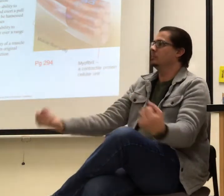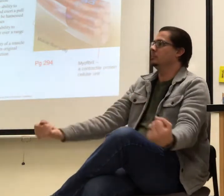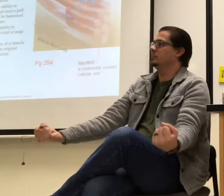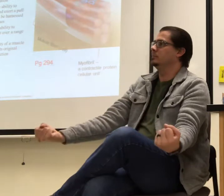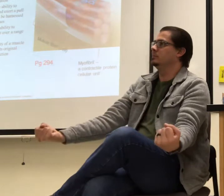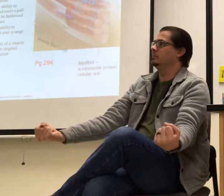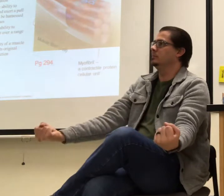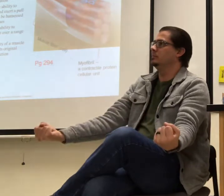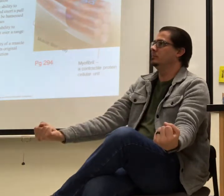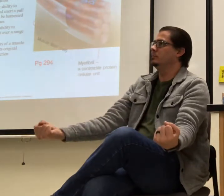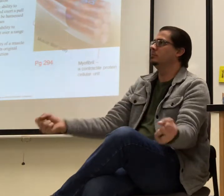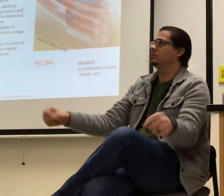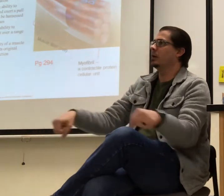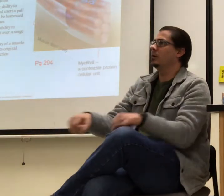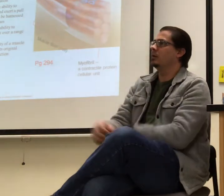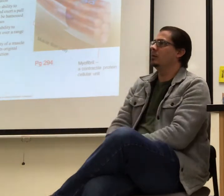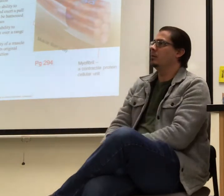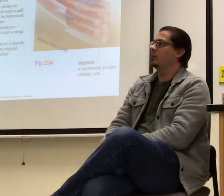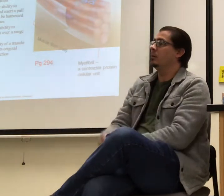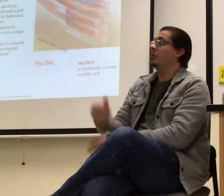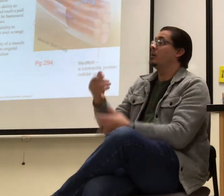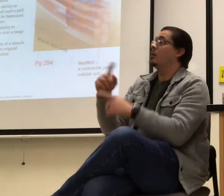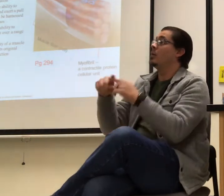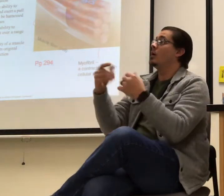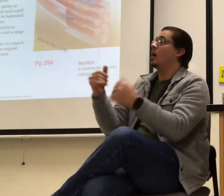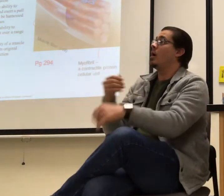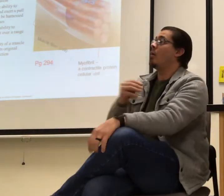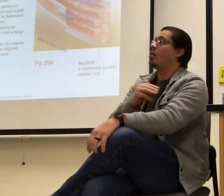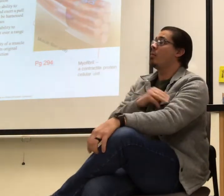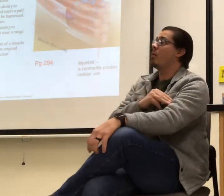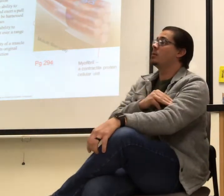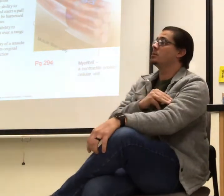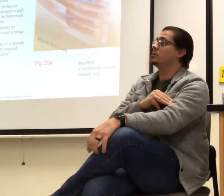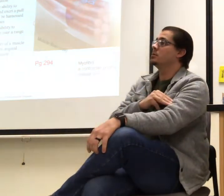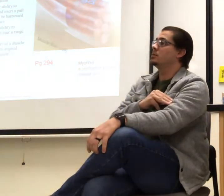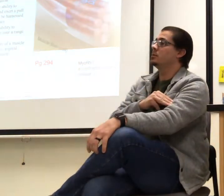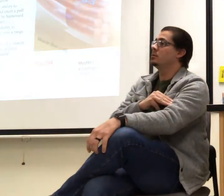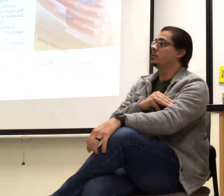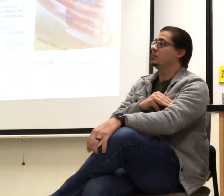But now, the muscle is